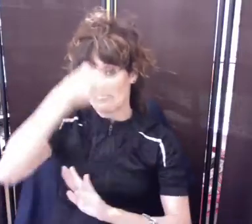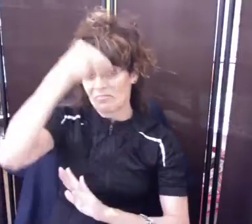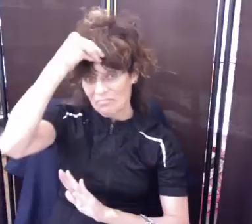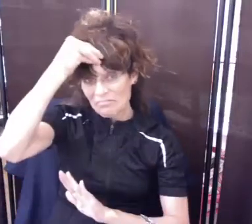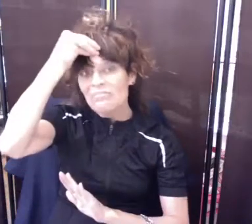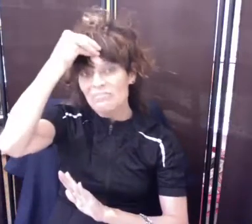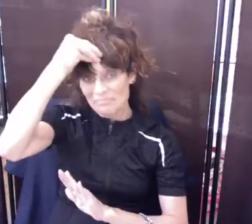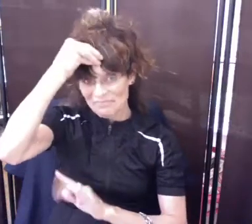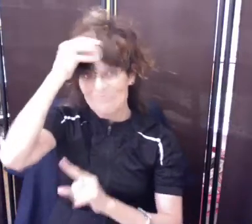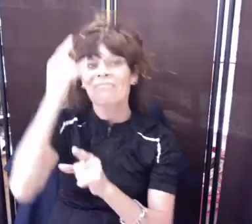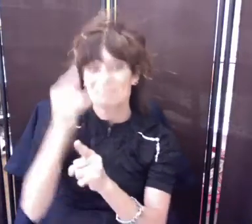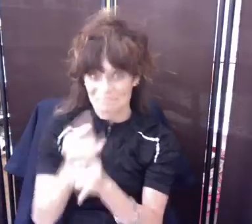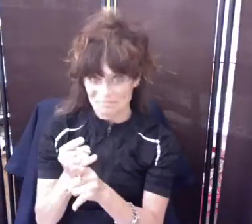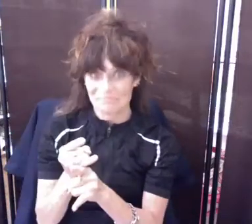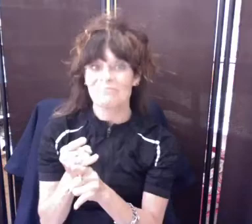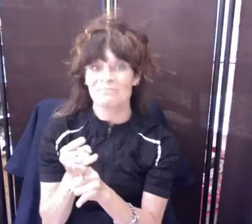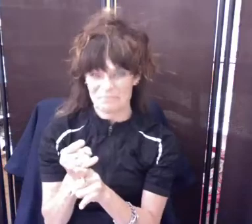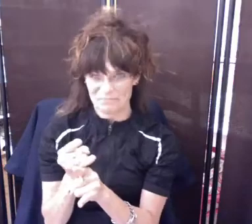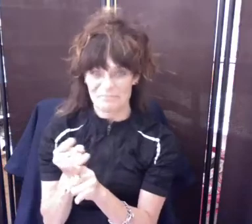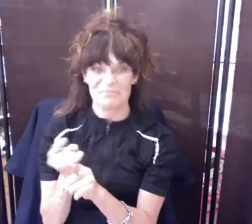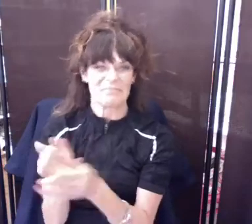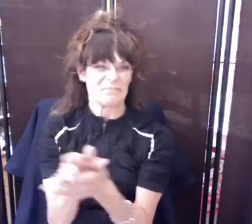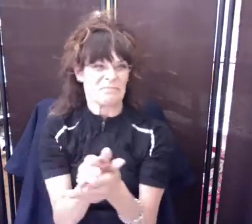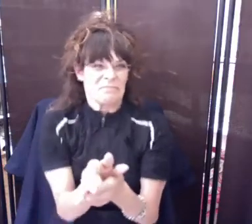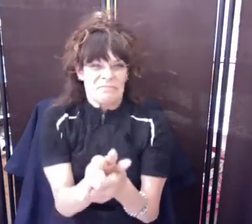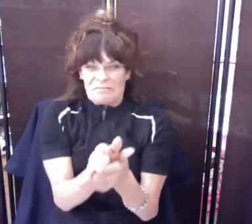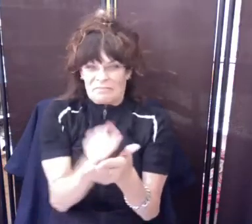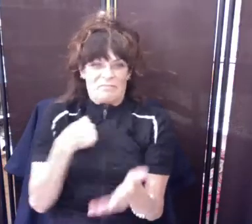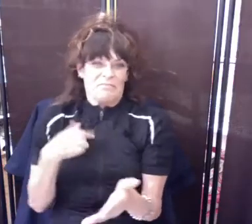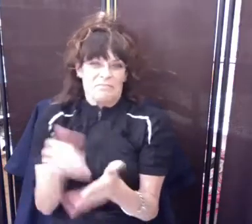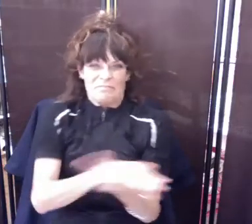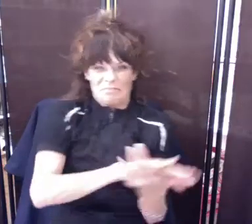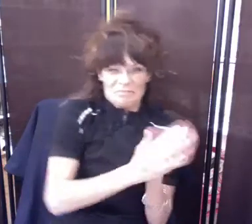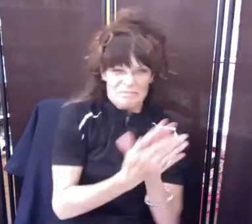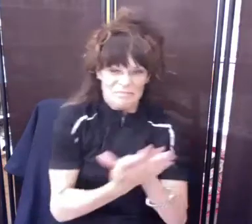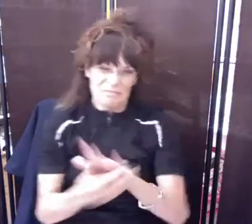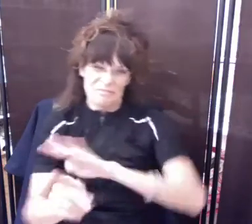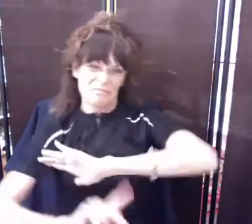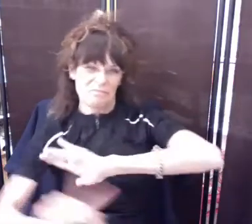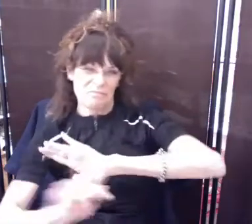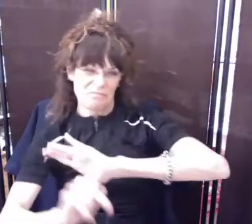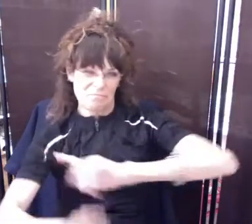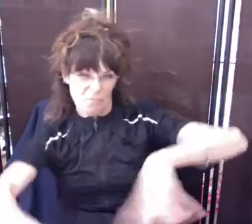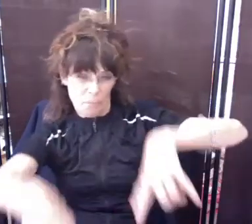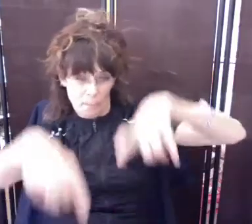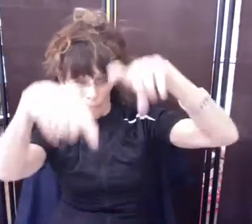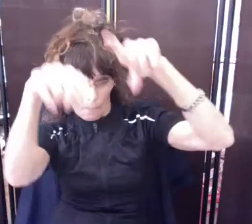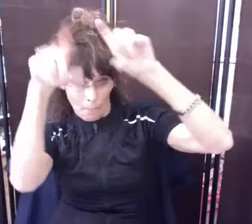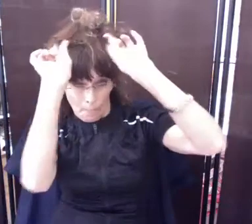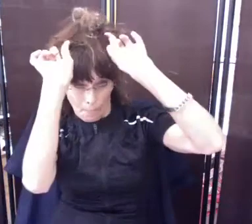would have made me the kindergarten kid. You know what I mean? Like if they were serving 5-year-olds